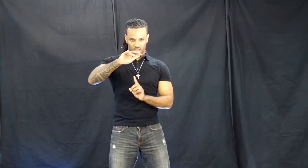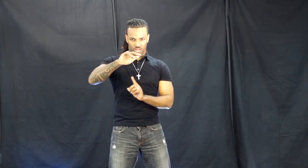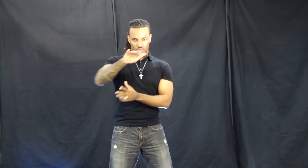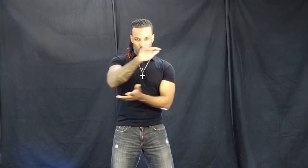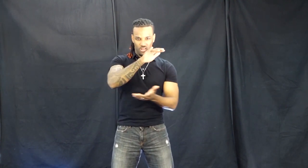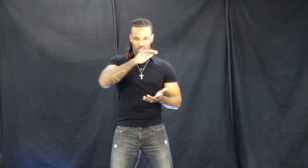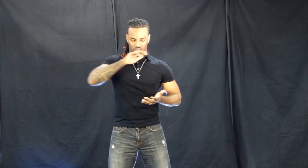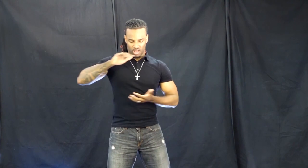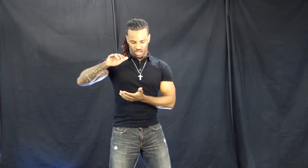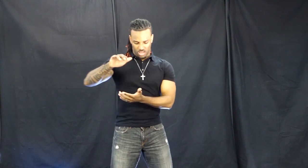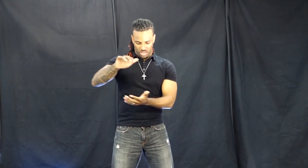A yellow sky.